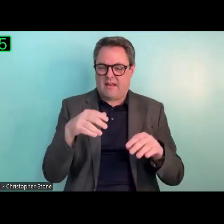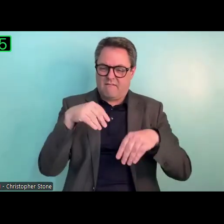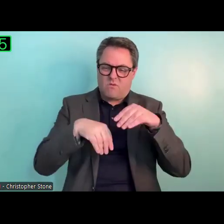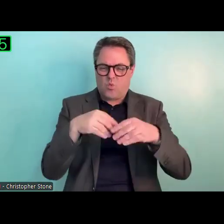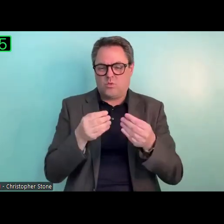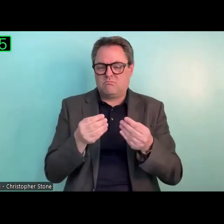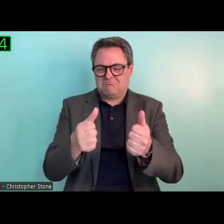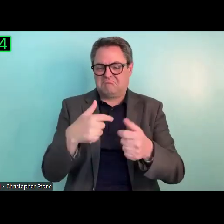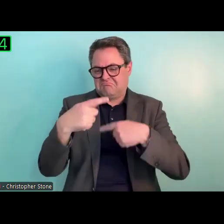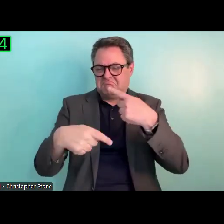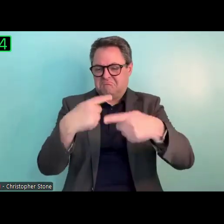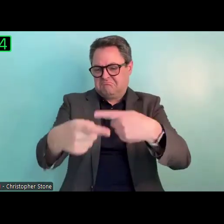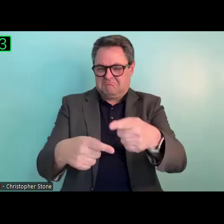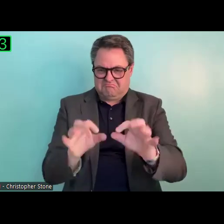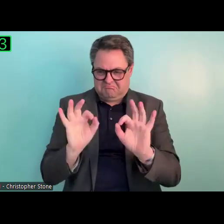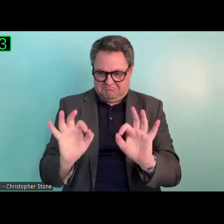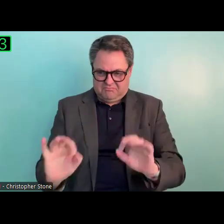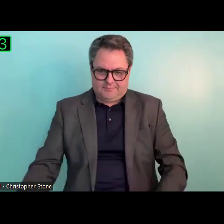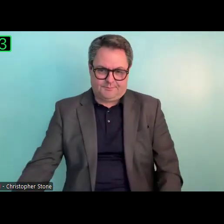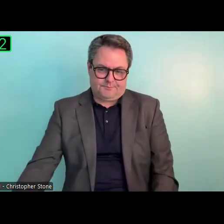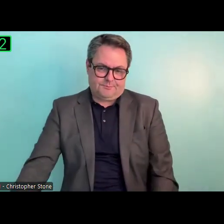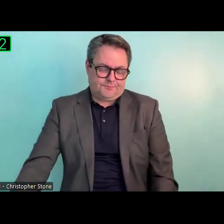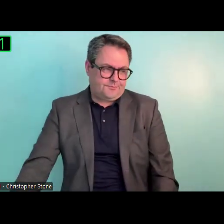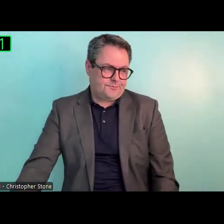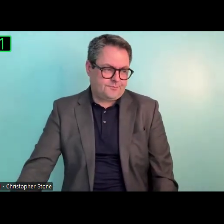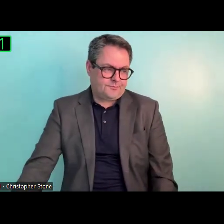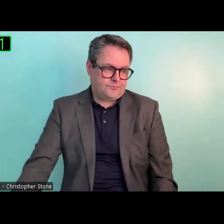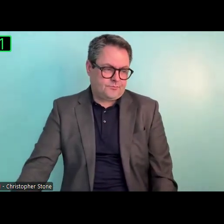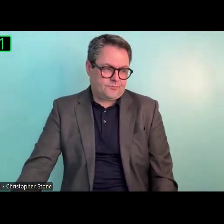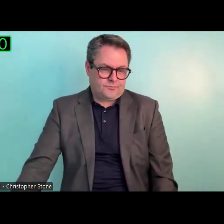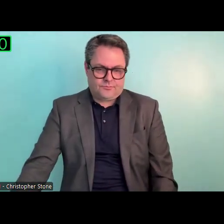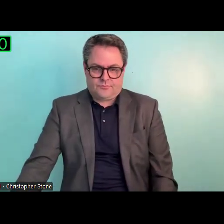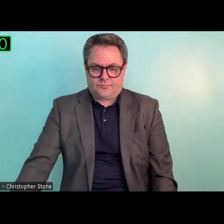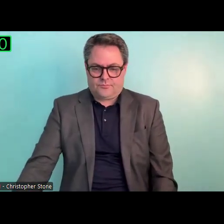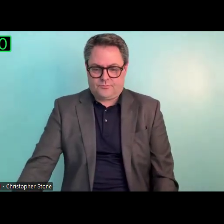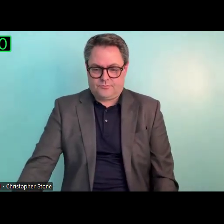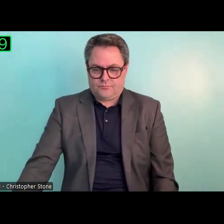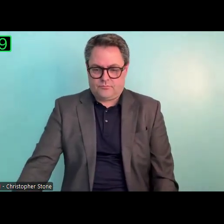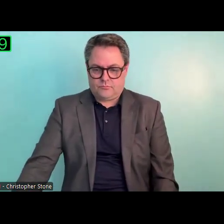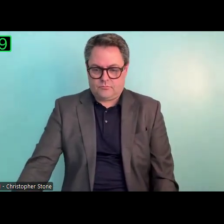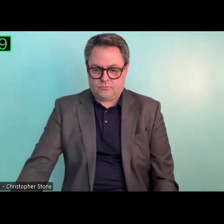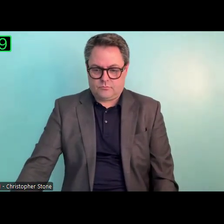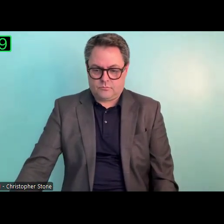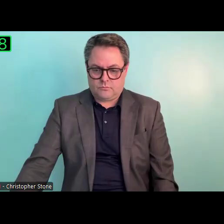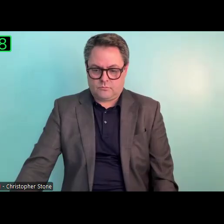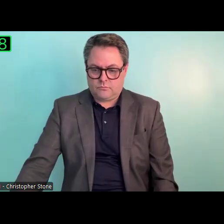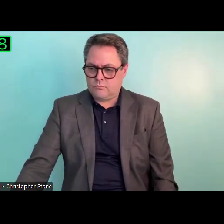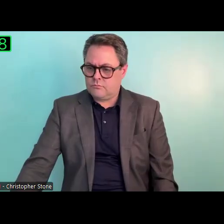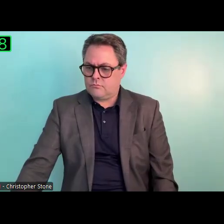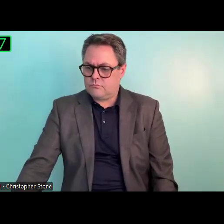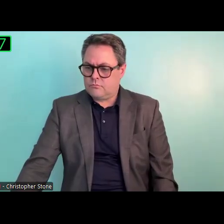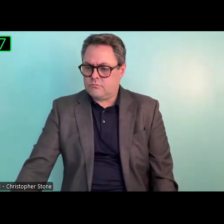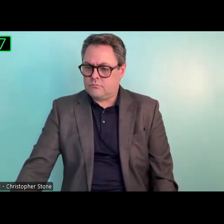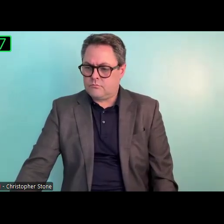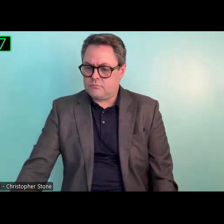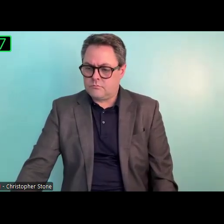as a private message on Zoom, and then he will make sure that form is sent across to you and that you can then